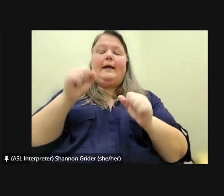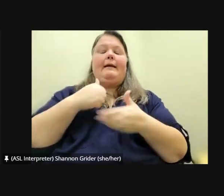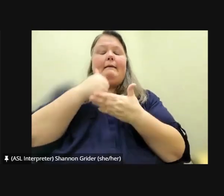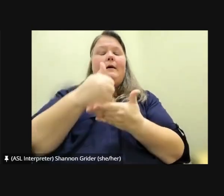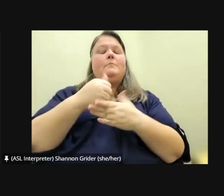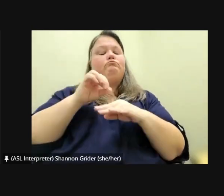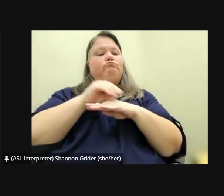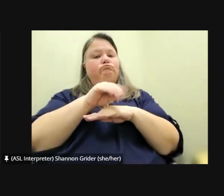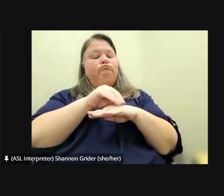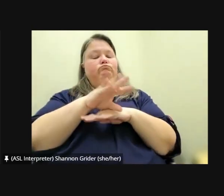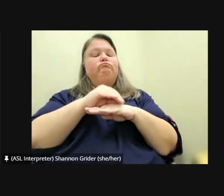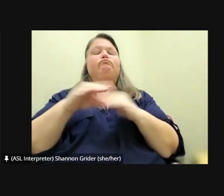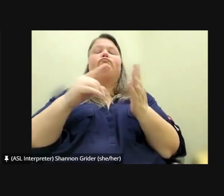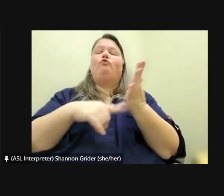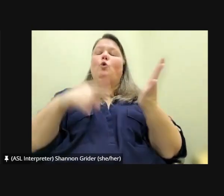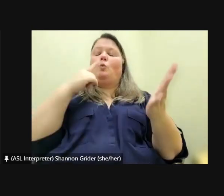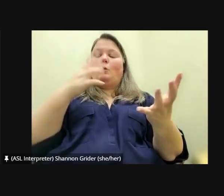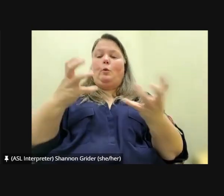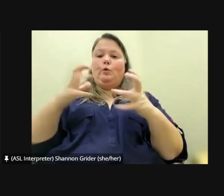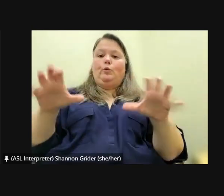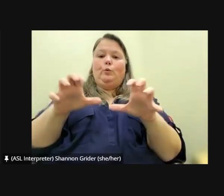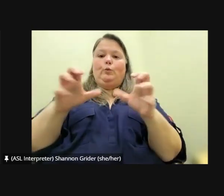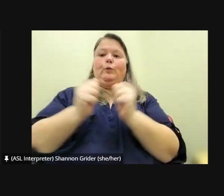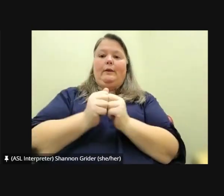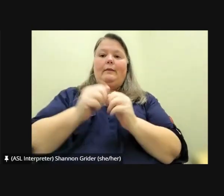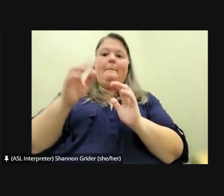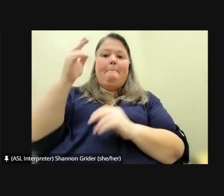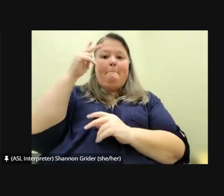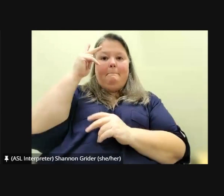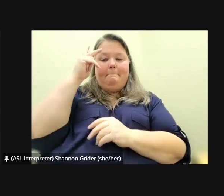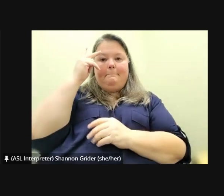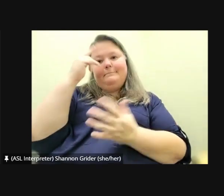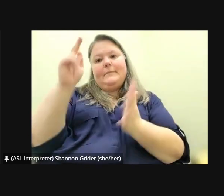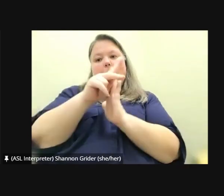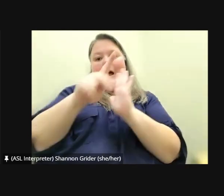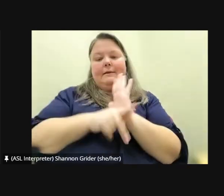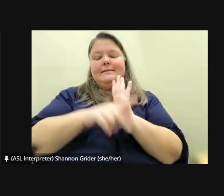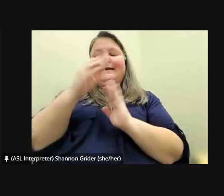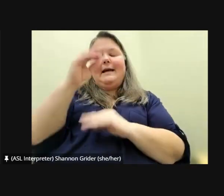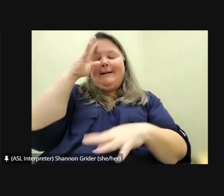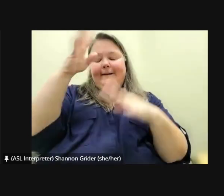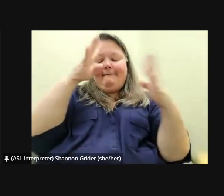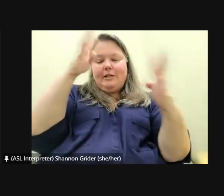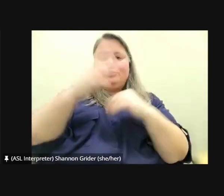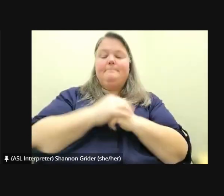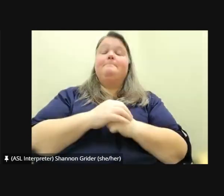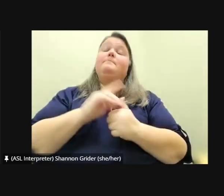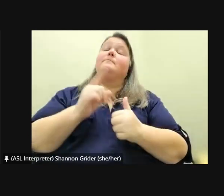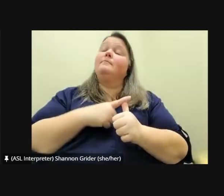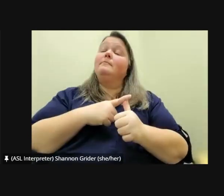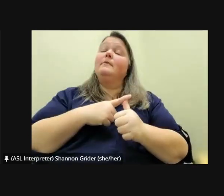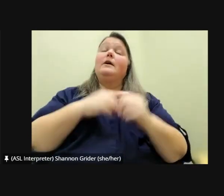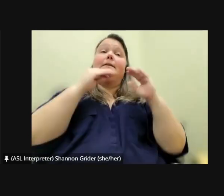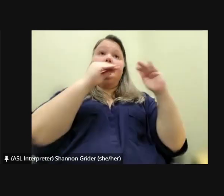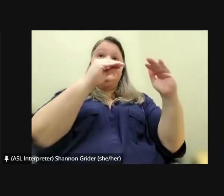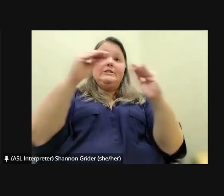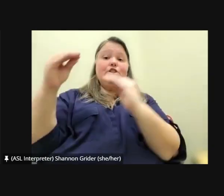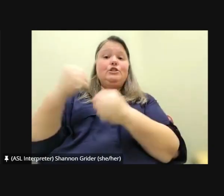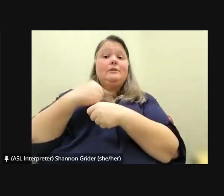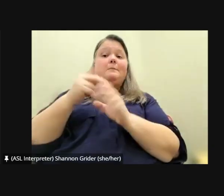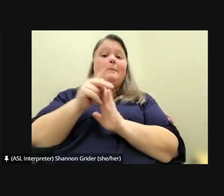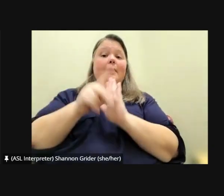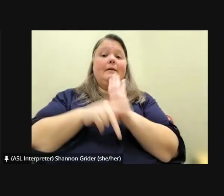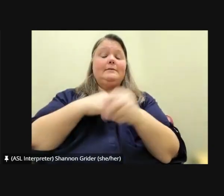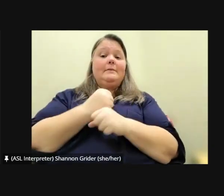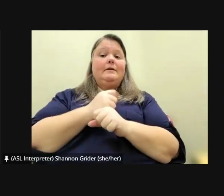innovations, with 3 ideas in mind. So first, educating policymakers about these local innovations. So a lot